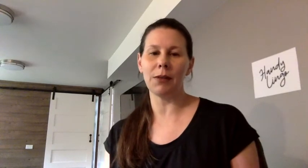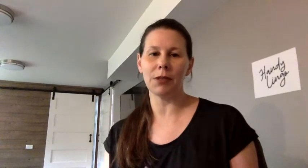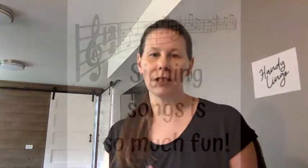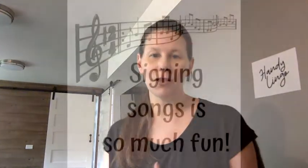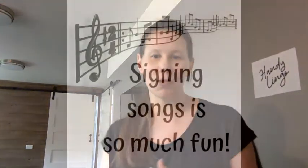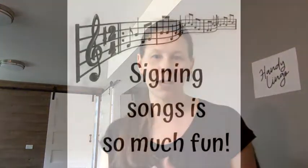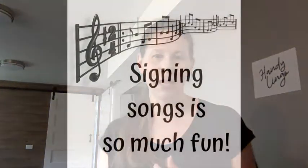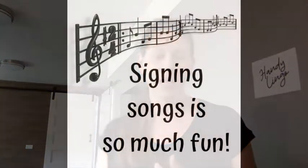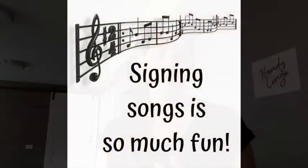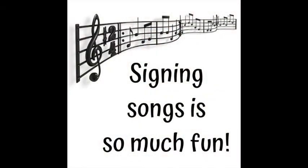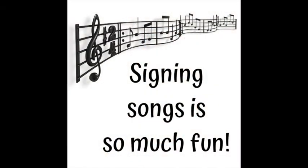really enjoy.